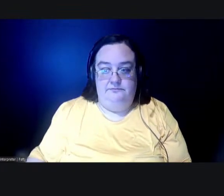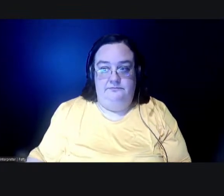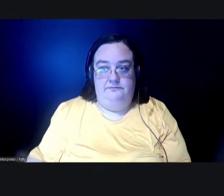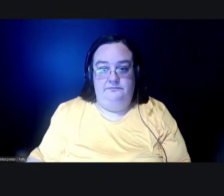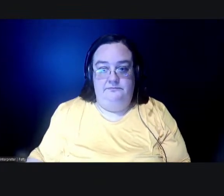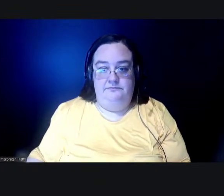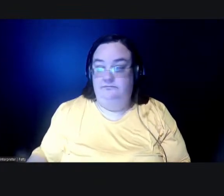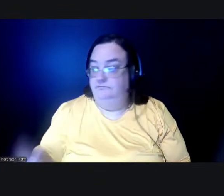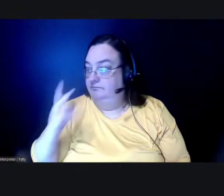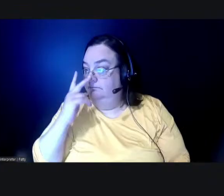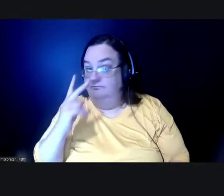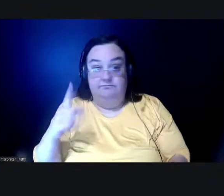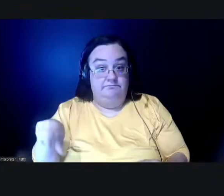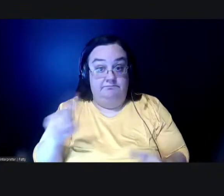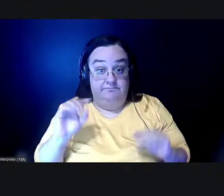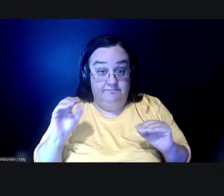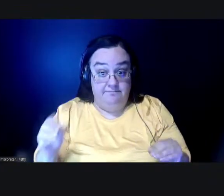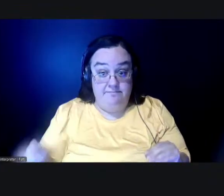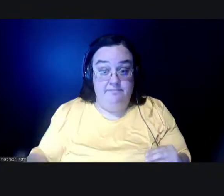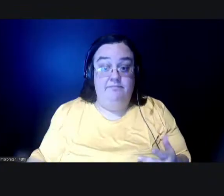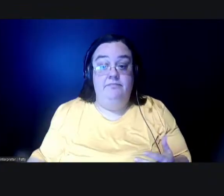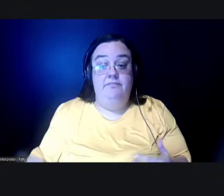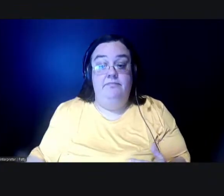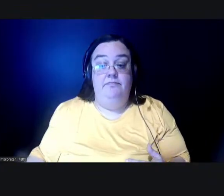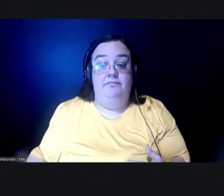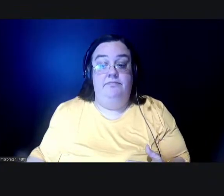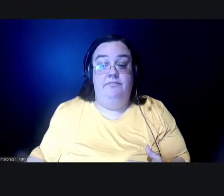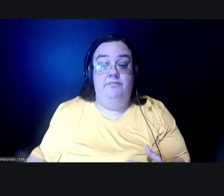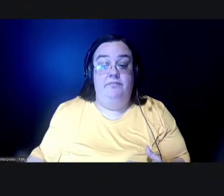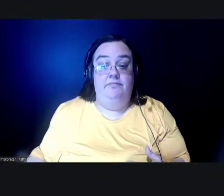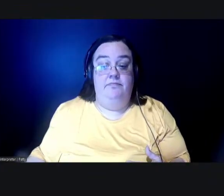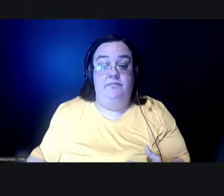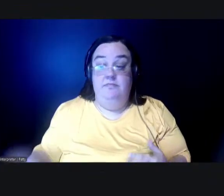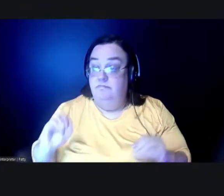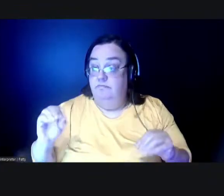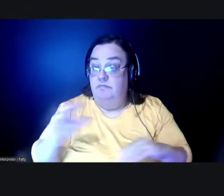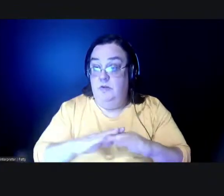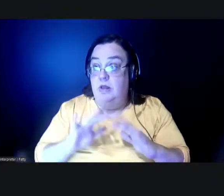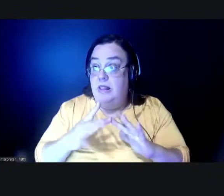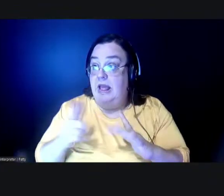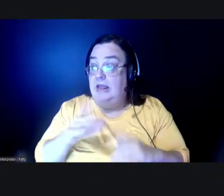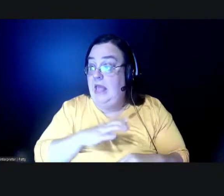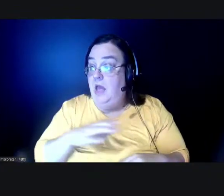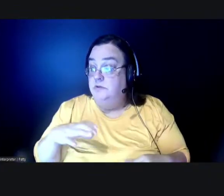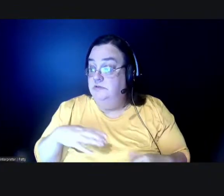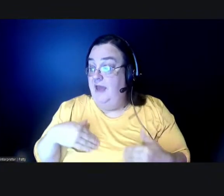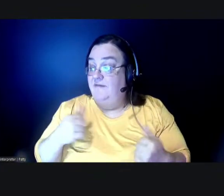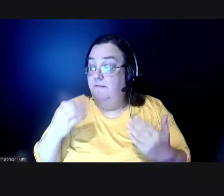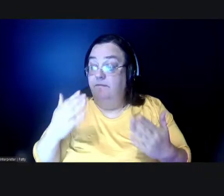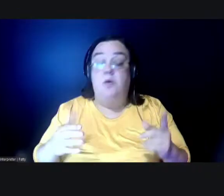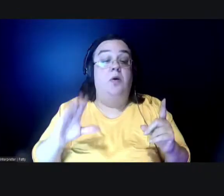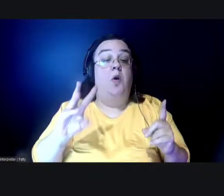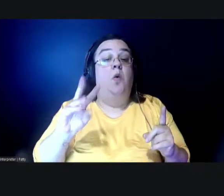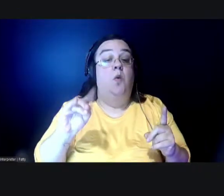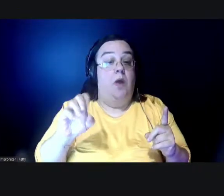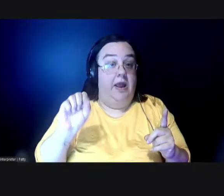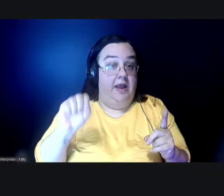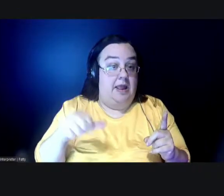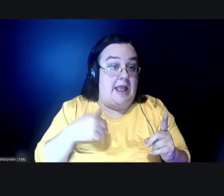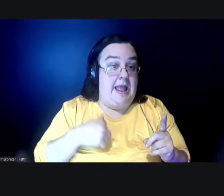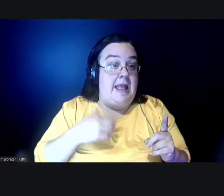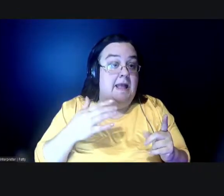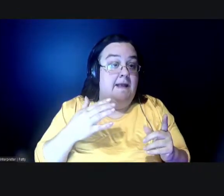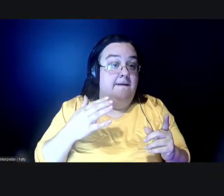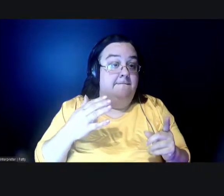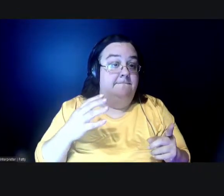Seeing none in the room and seeing none online, council, is there a motion? Yeah, I motion to have mayor for